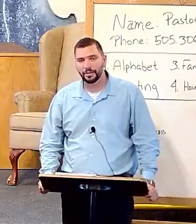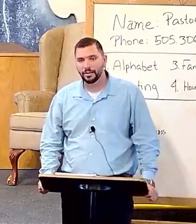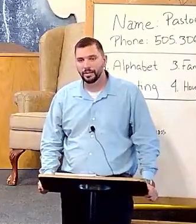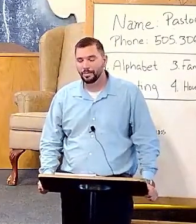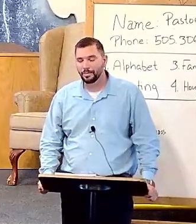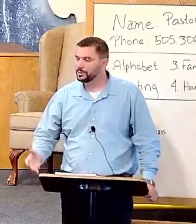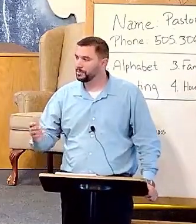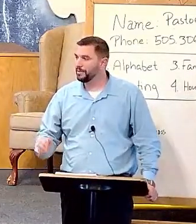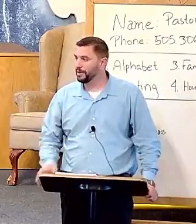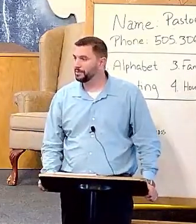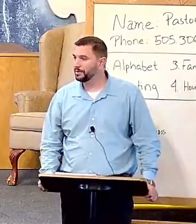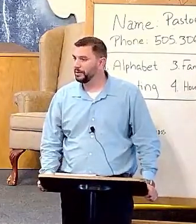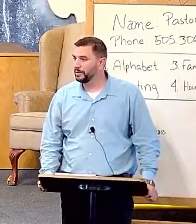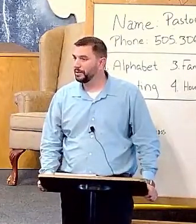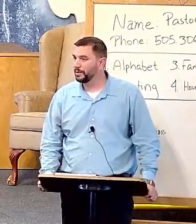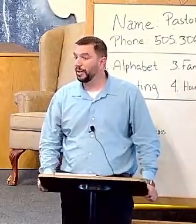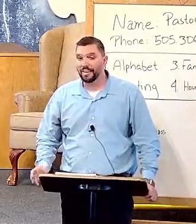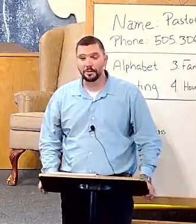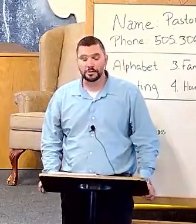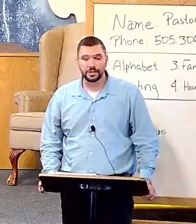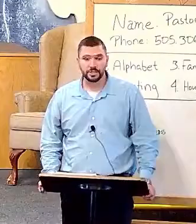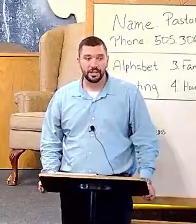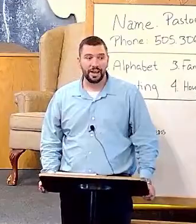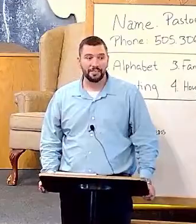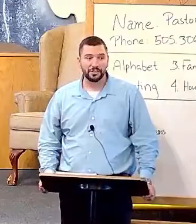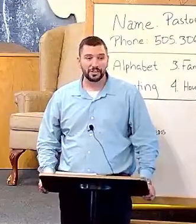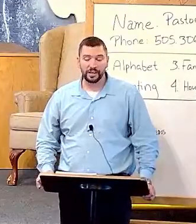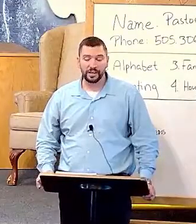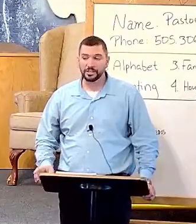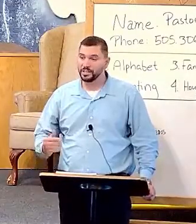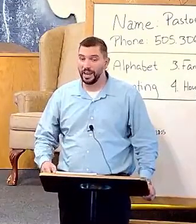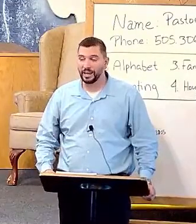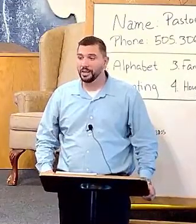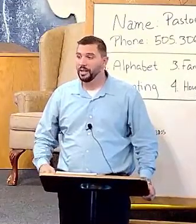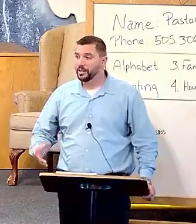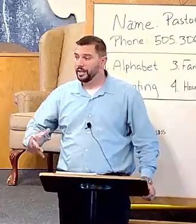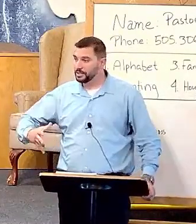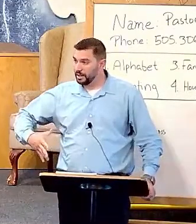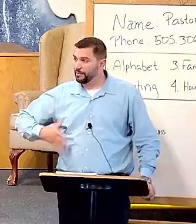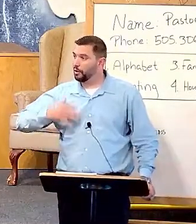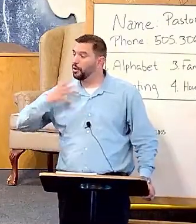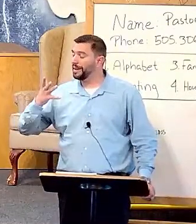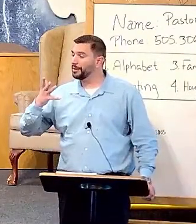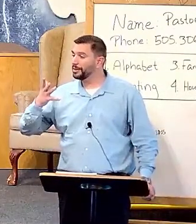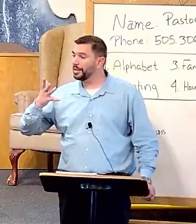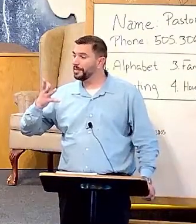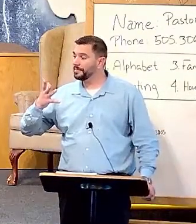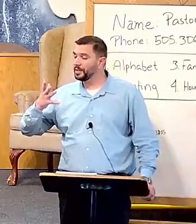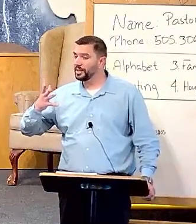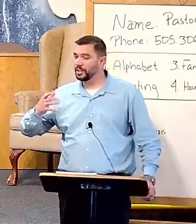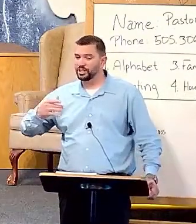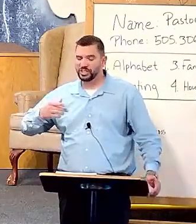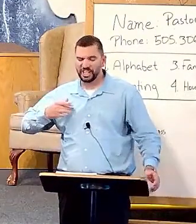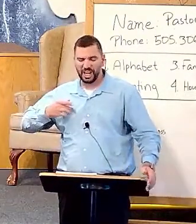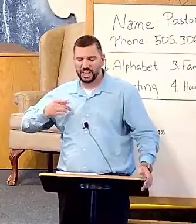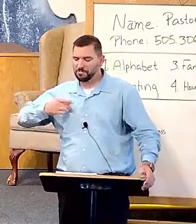but you're still my friend. A deaf person is going to have to say, hey, it's going to involve everything. They're going to say, I